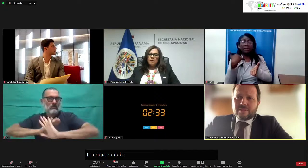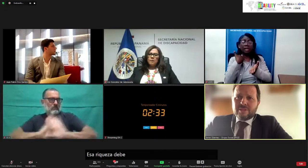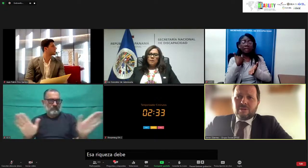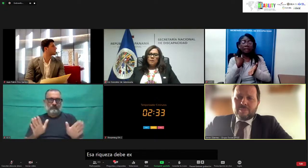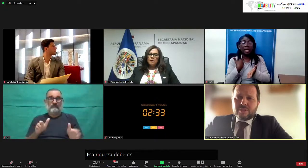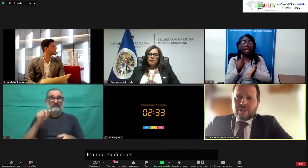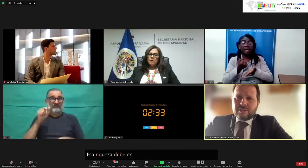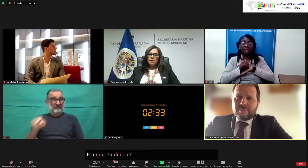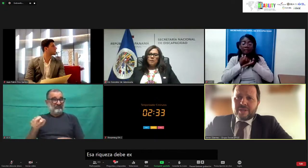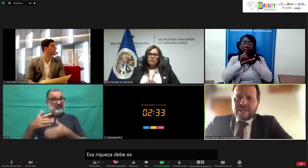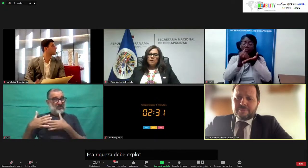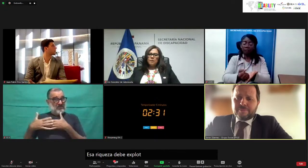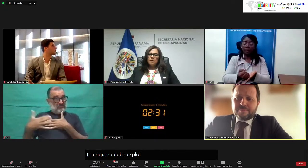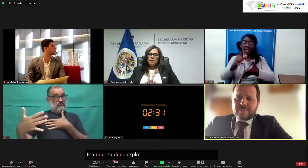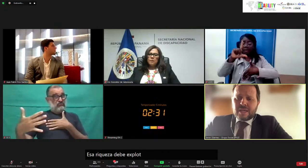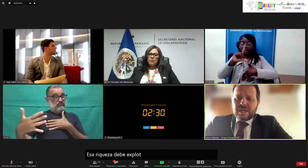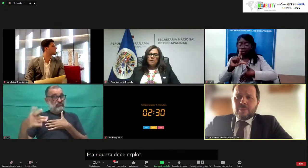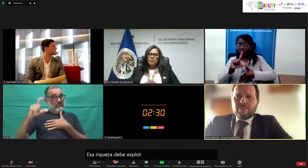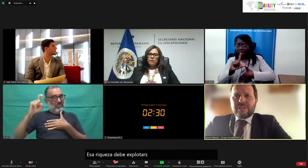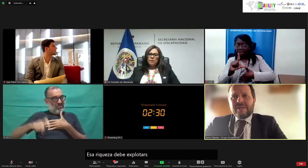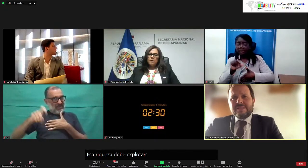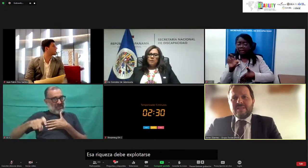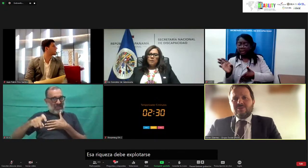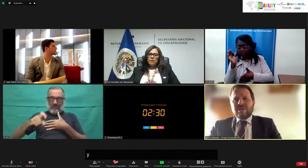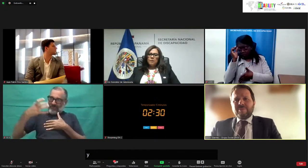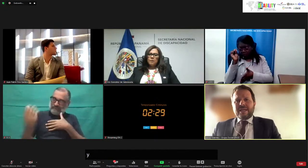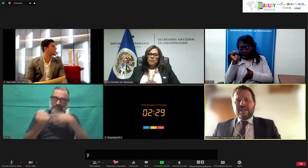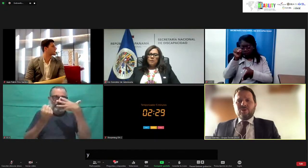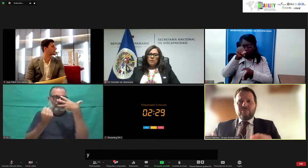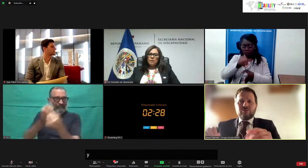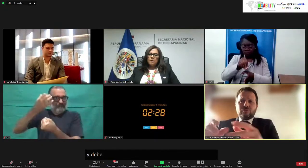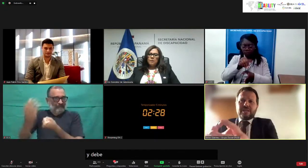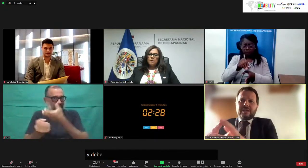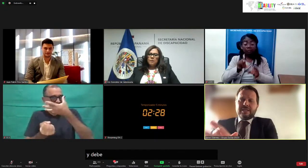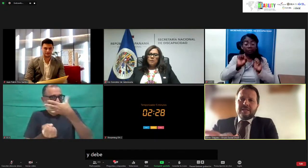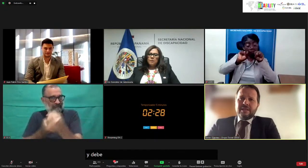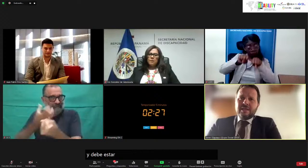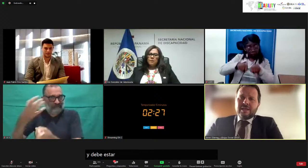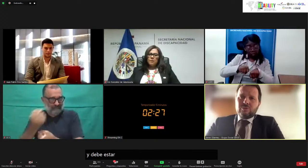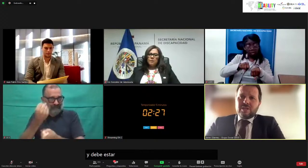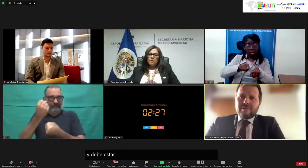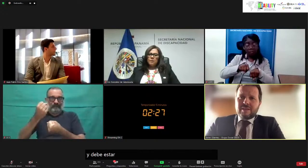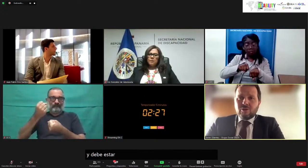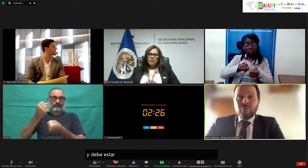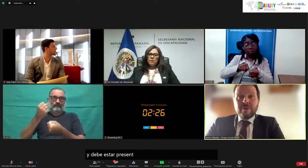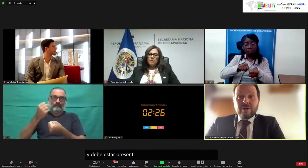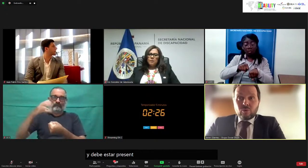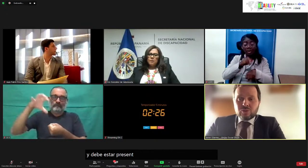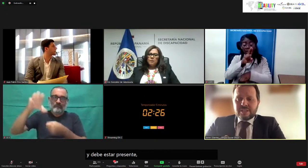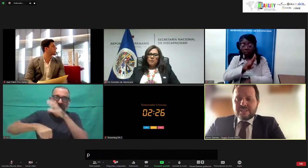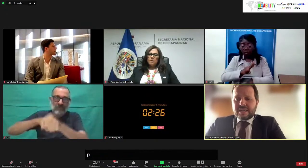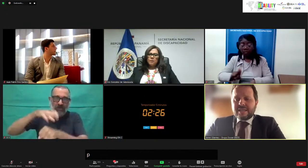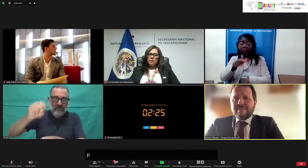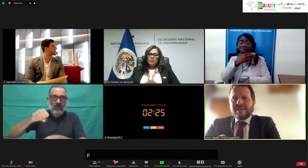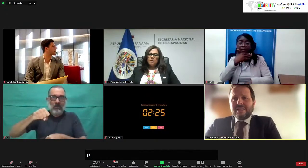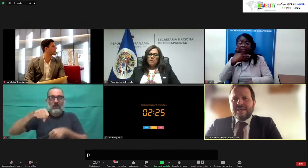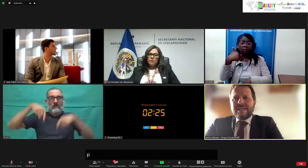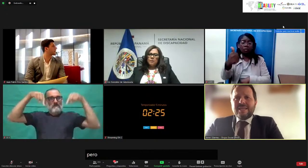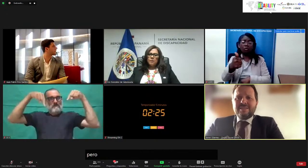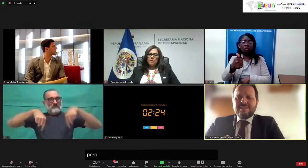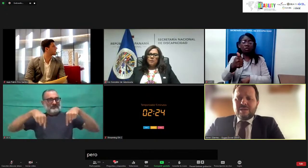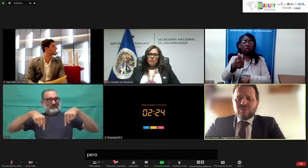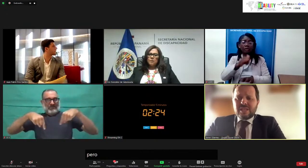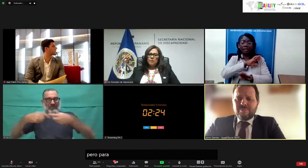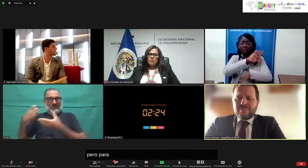needs to be present in the cooperation in the latin american scope however for us to be able to